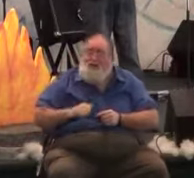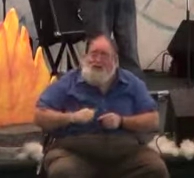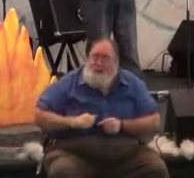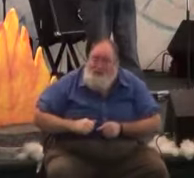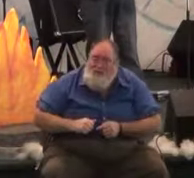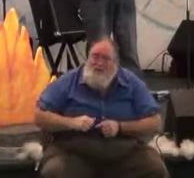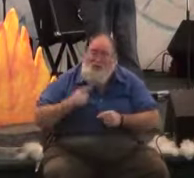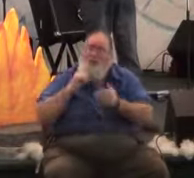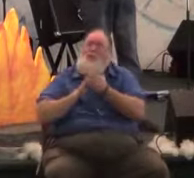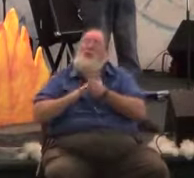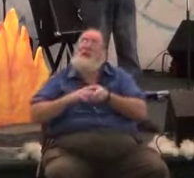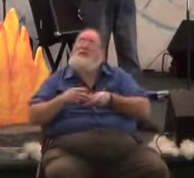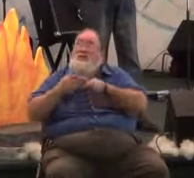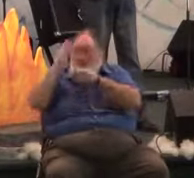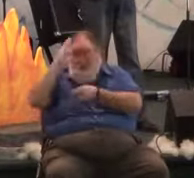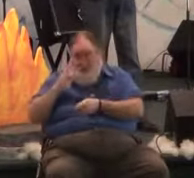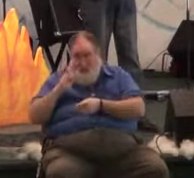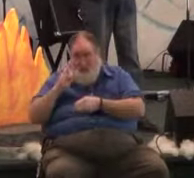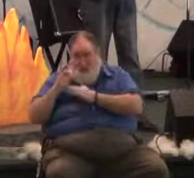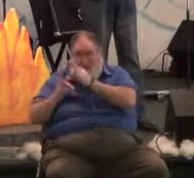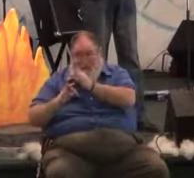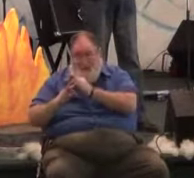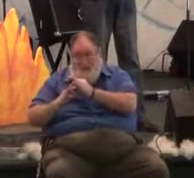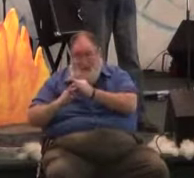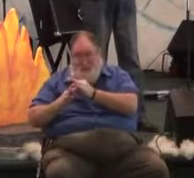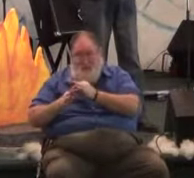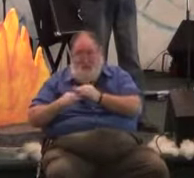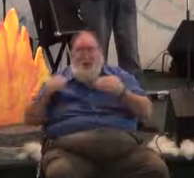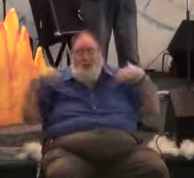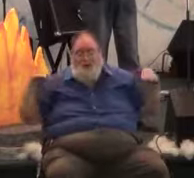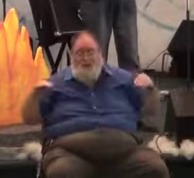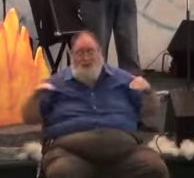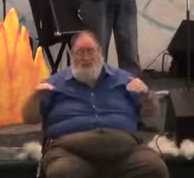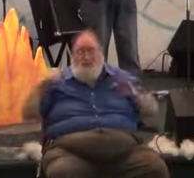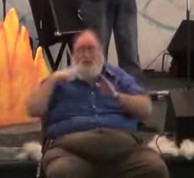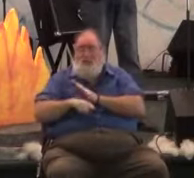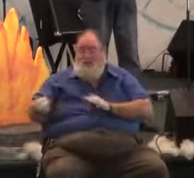struck him down, and he was eaten by worms and died.